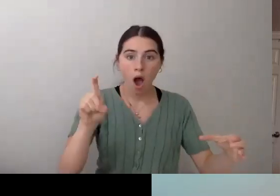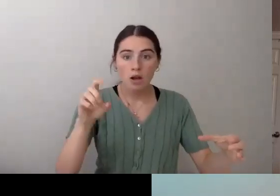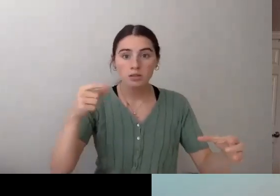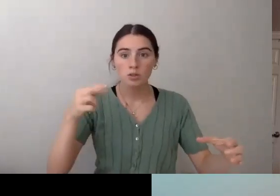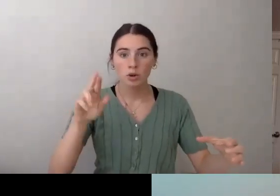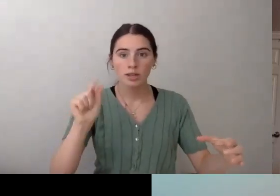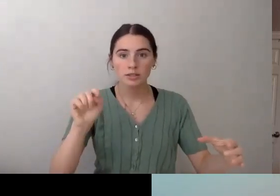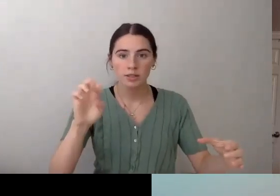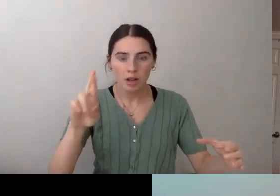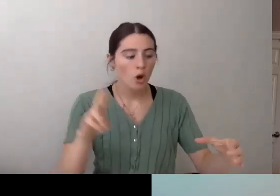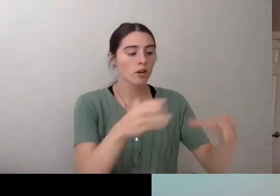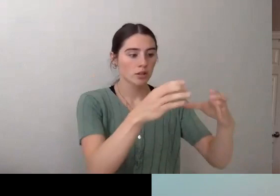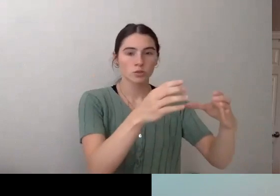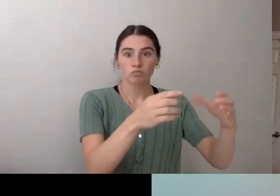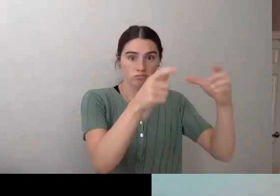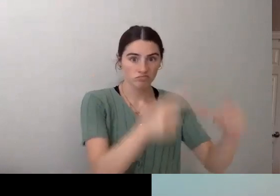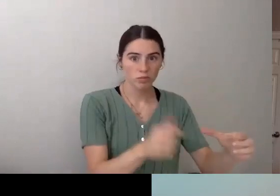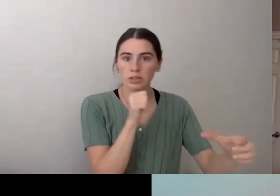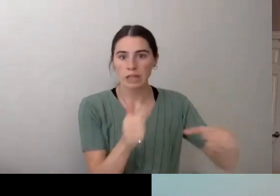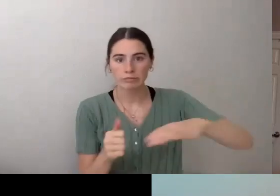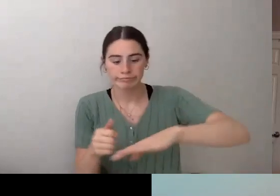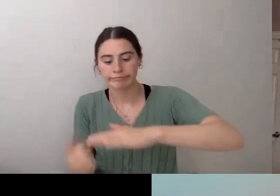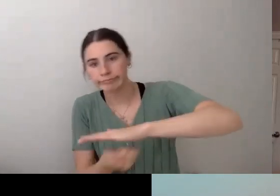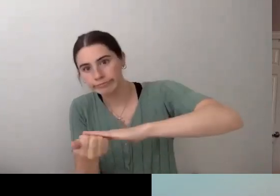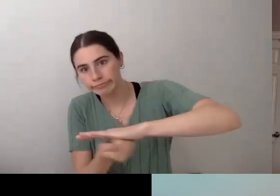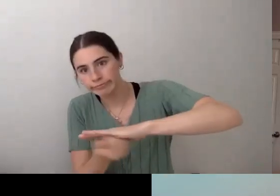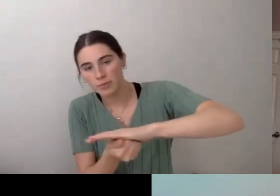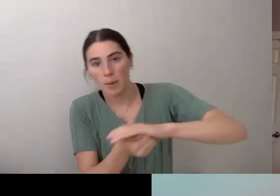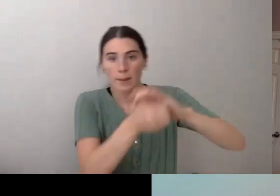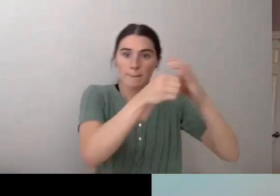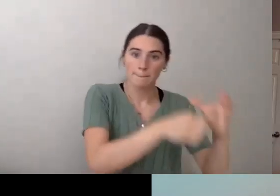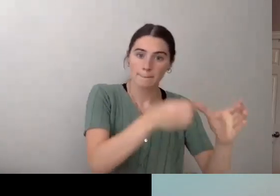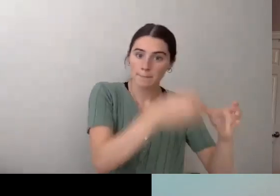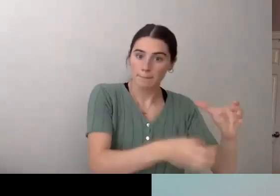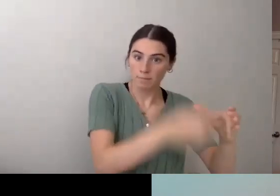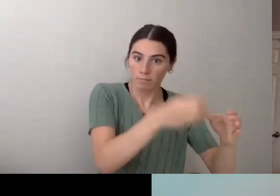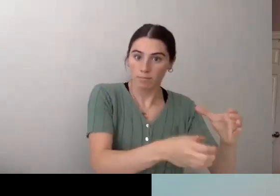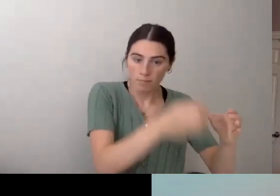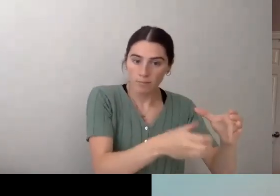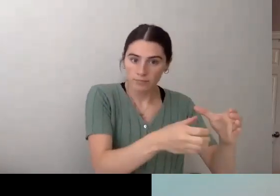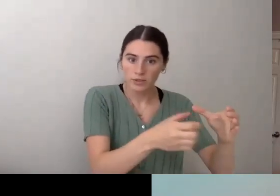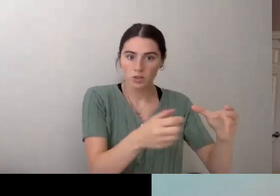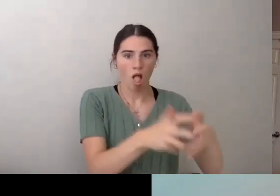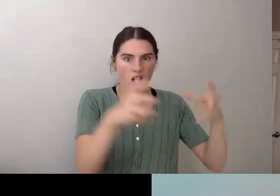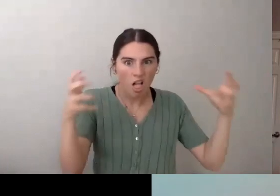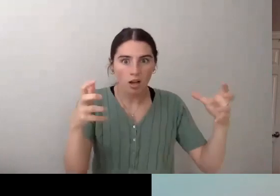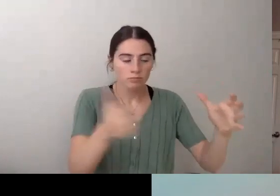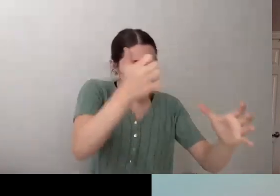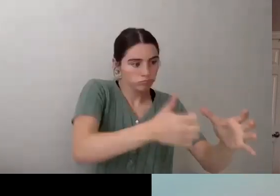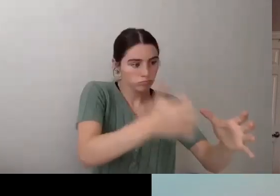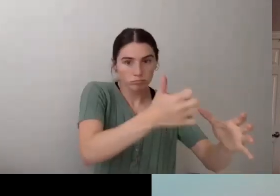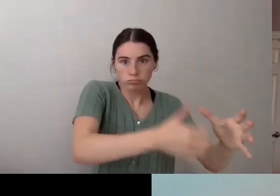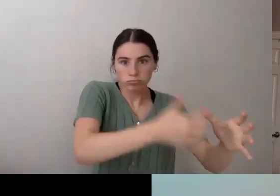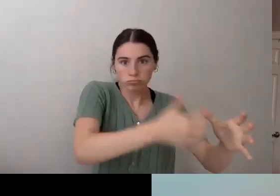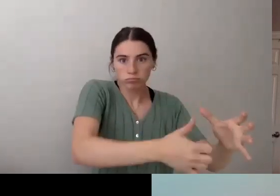a whole mountain of it. But if you're like the rest of the world that just